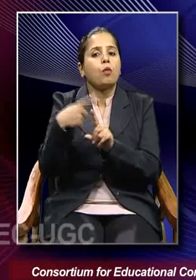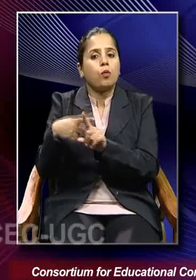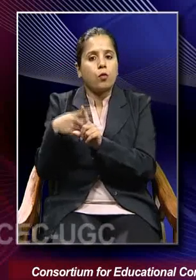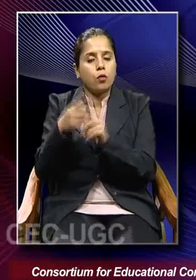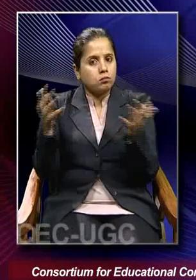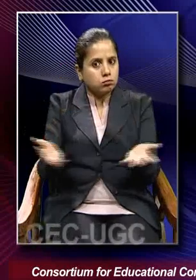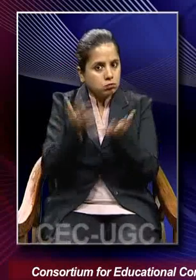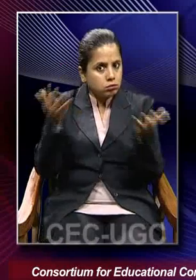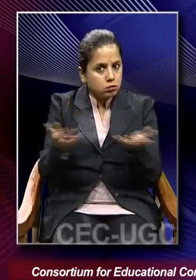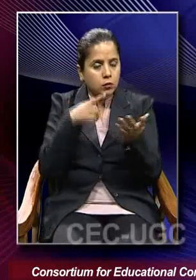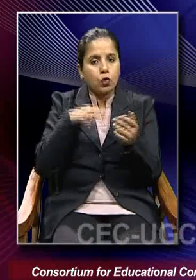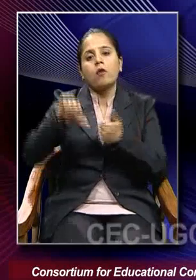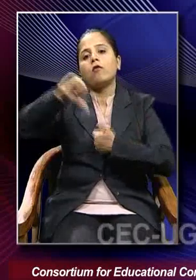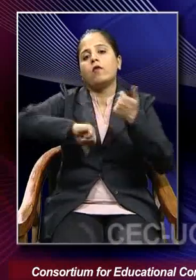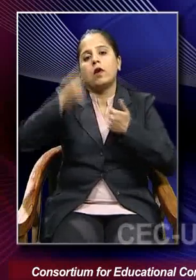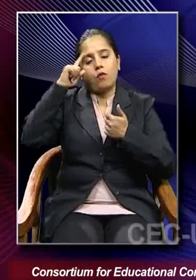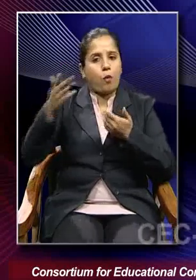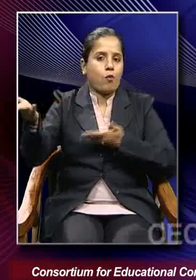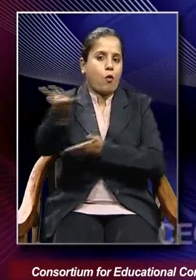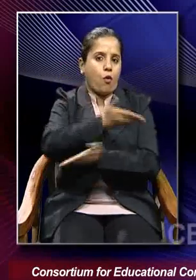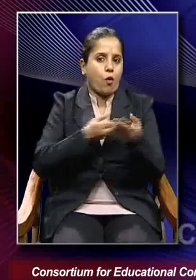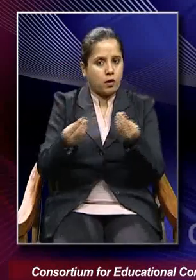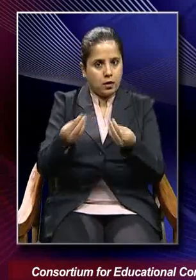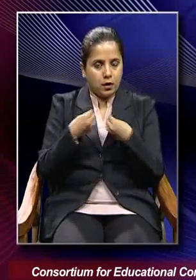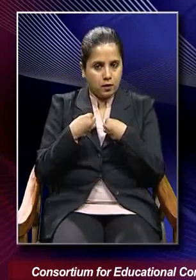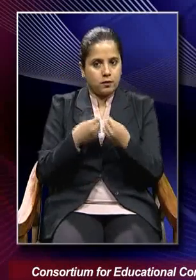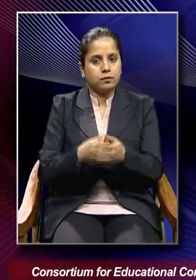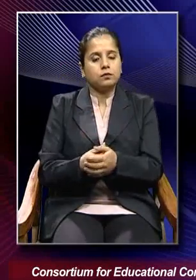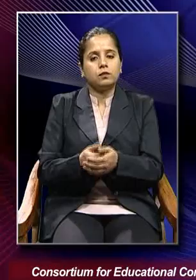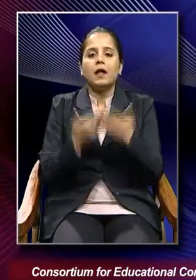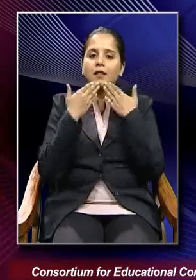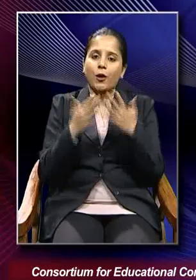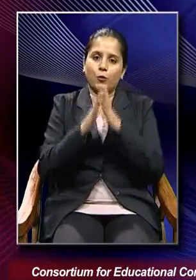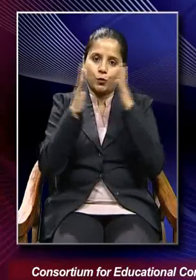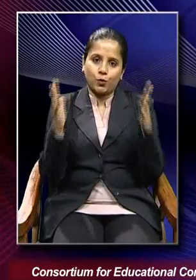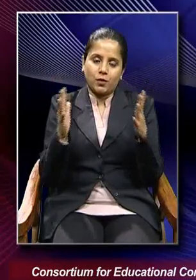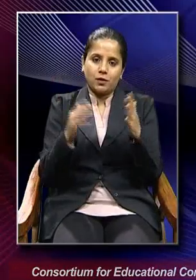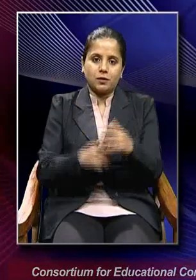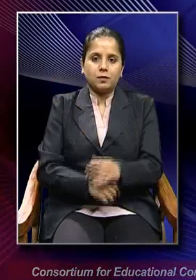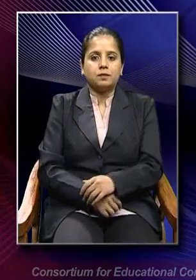encouraging feedback from you all. Thank you very much.